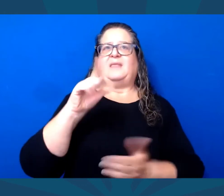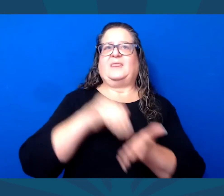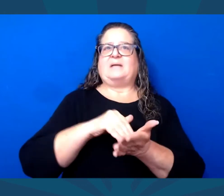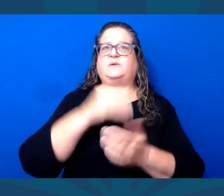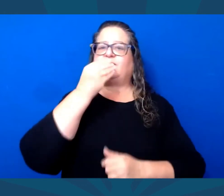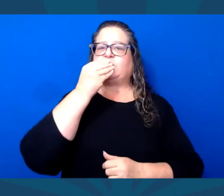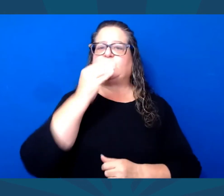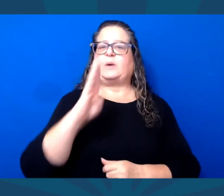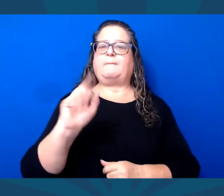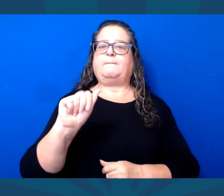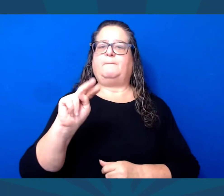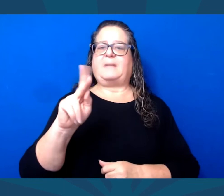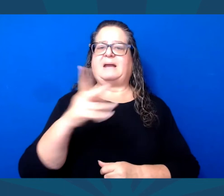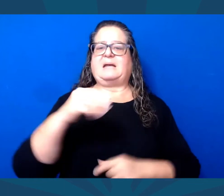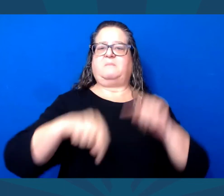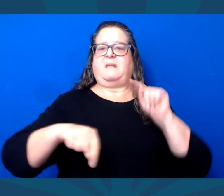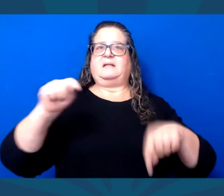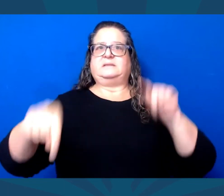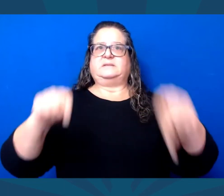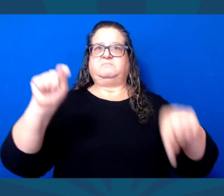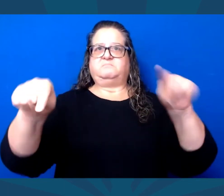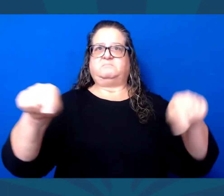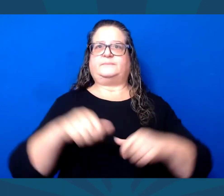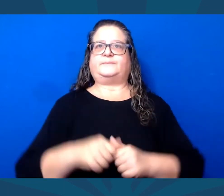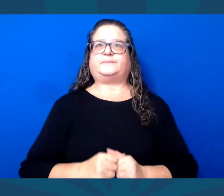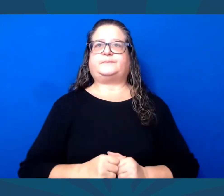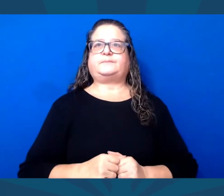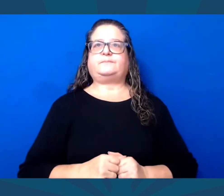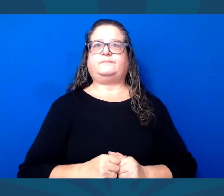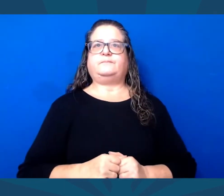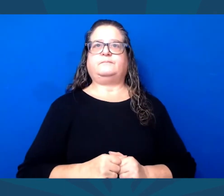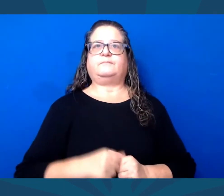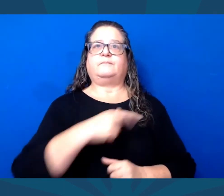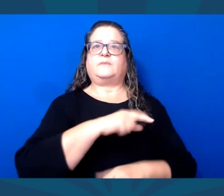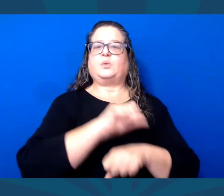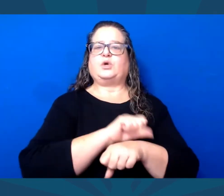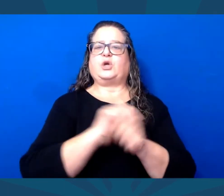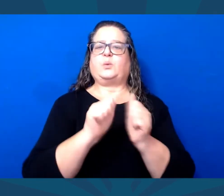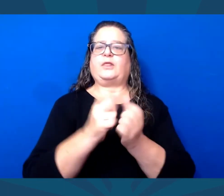represented Arizona's 1,000 food banks and food pantries,